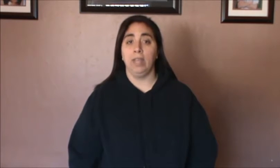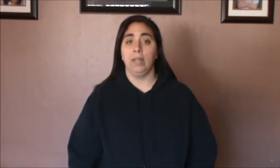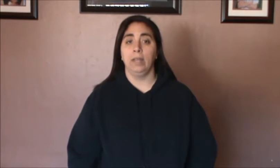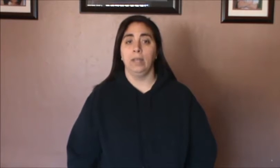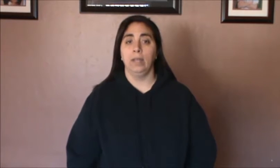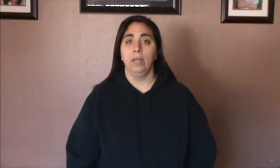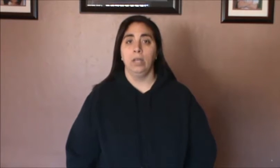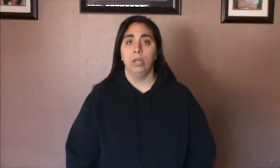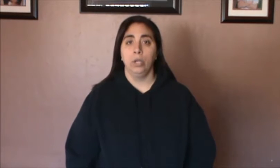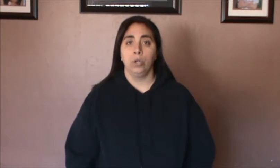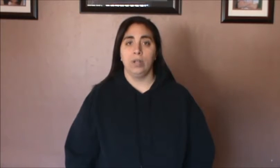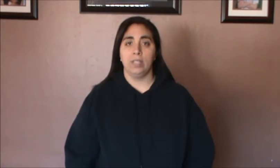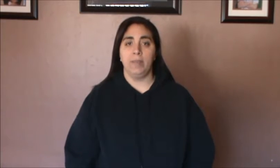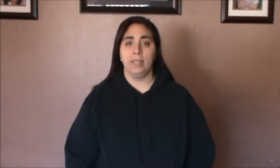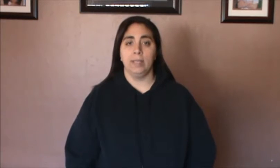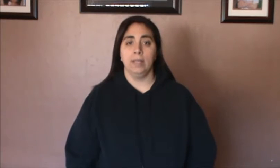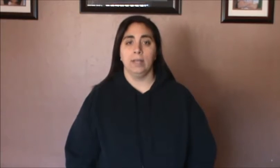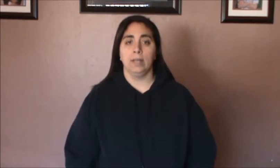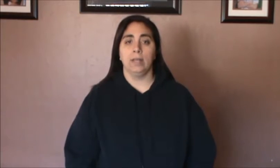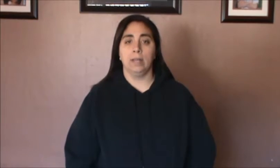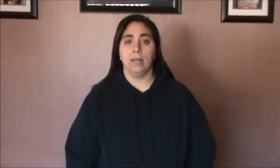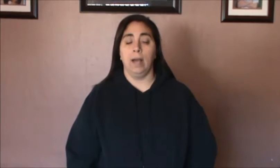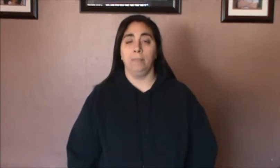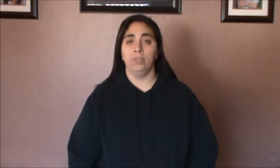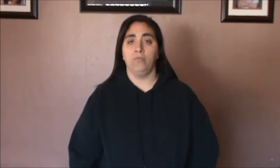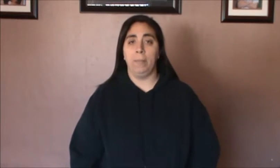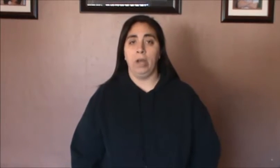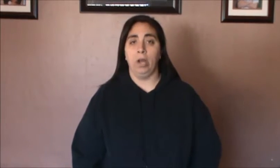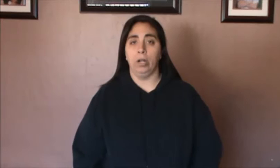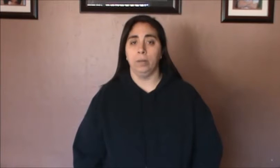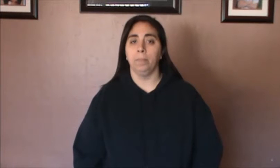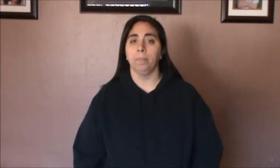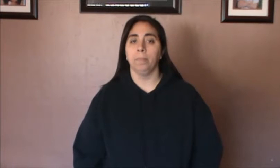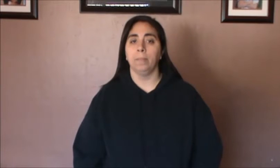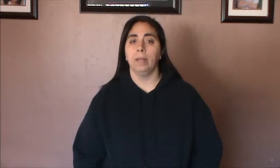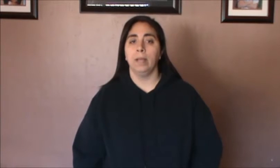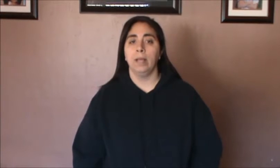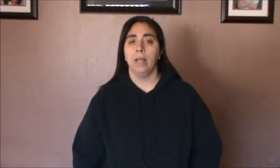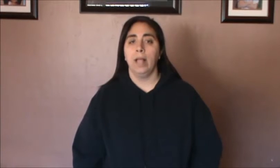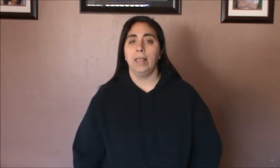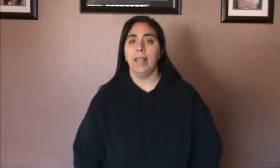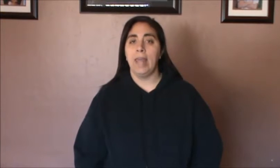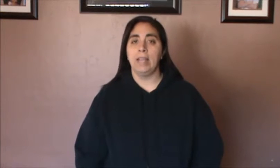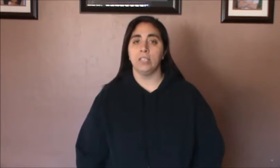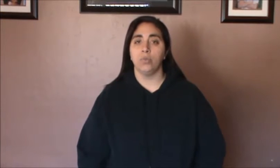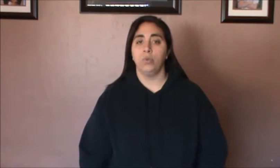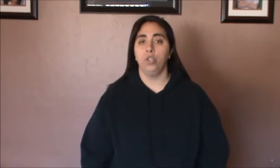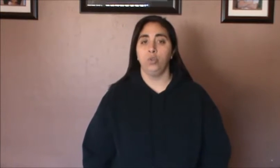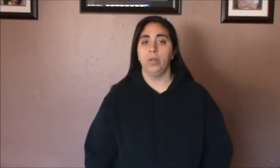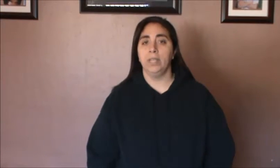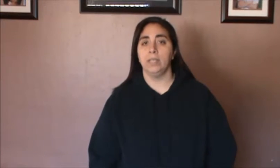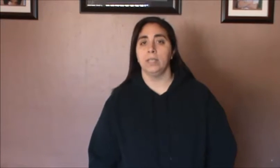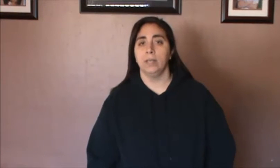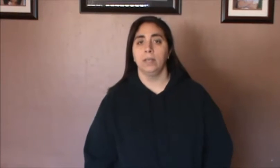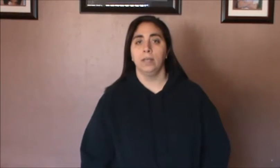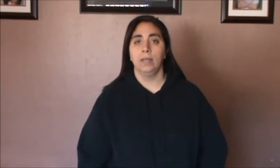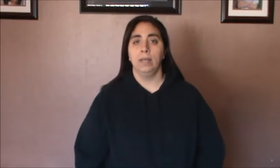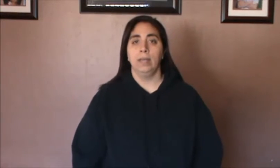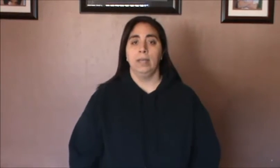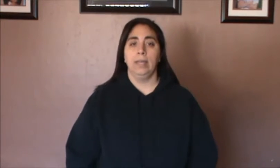believing. Christmas comes from the heart. Let us rejoice in